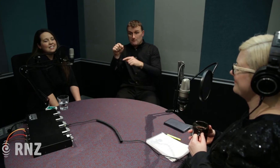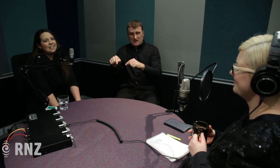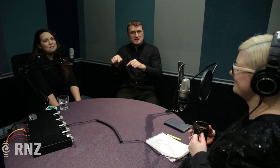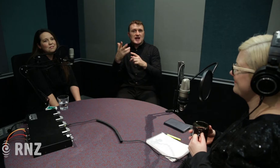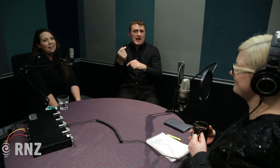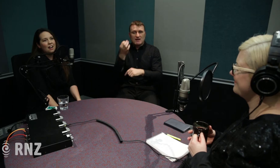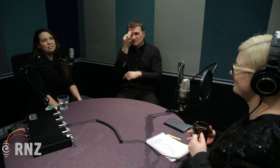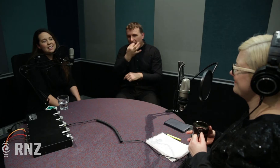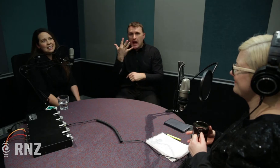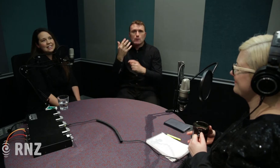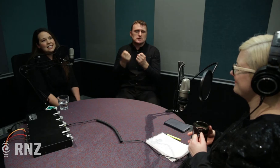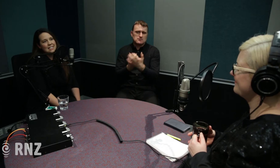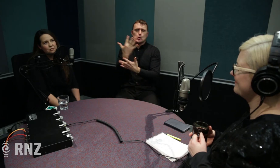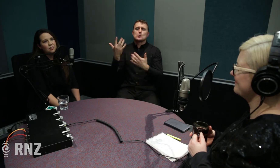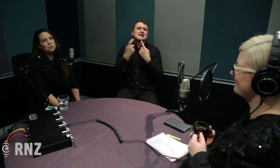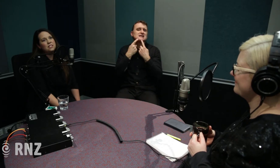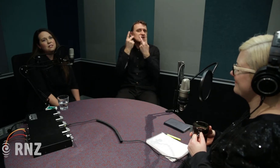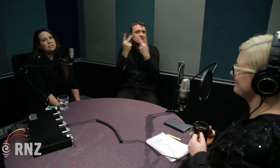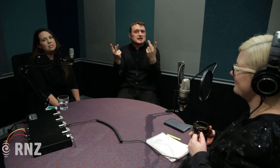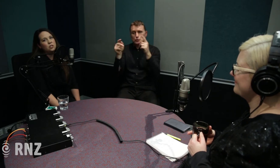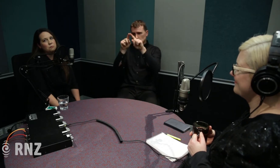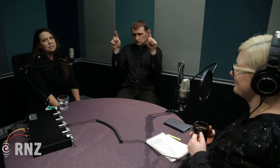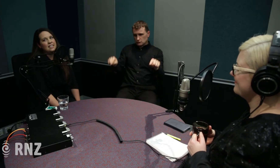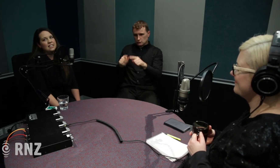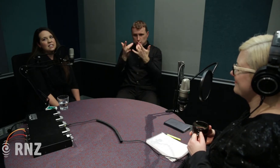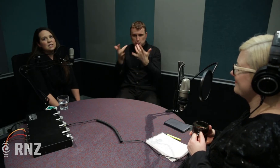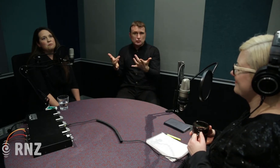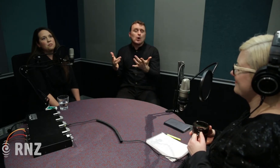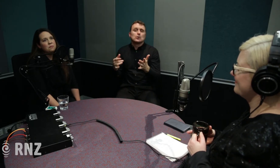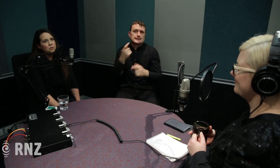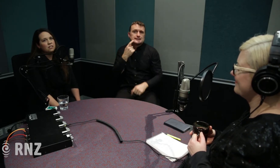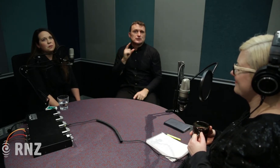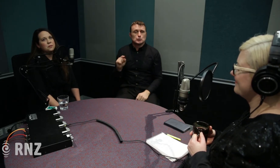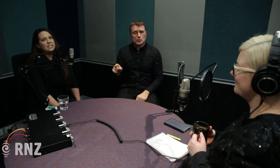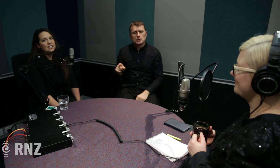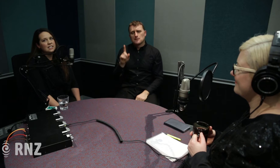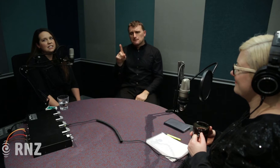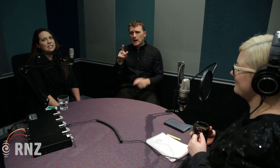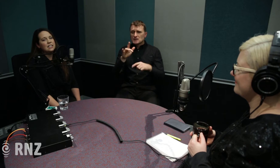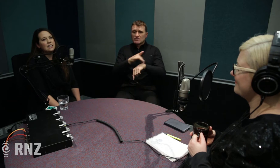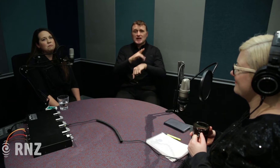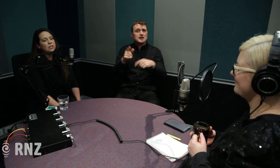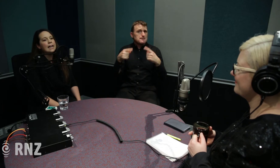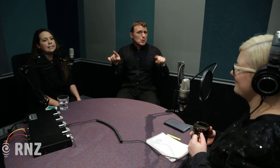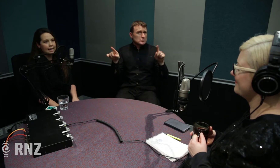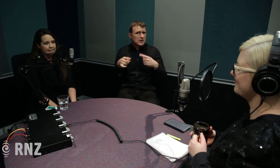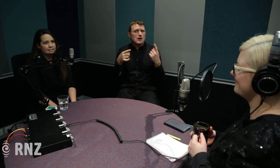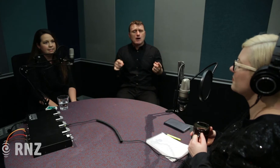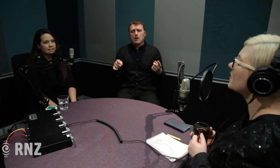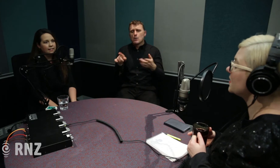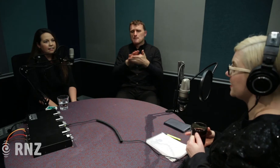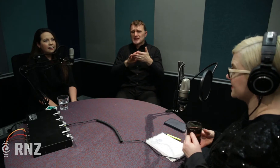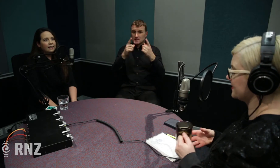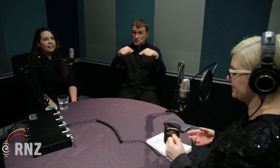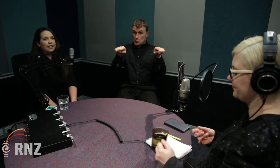it easier. I think the difficulty with interpreting for musicals is that music has